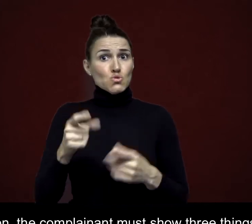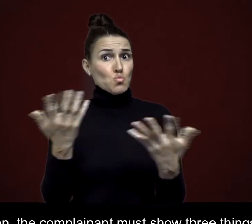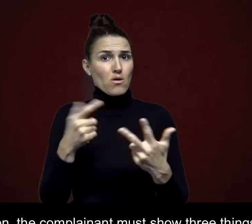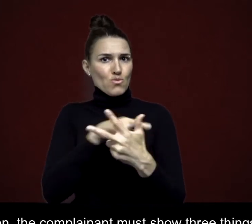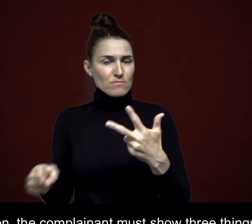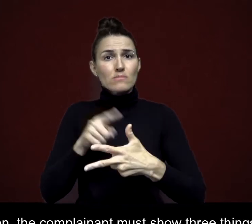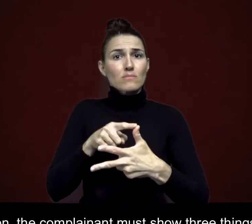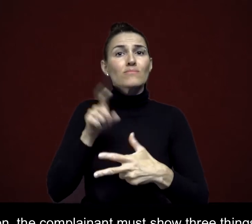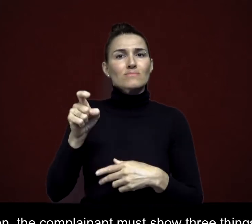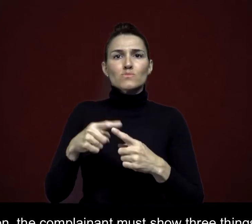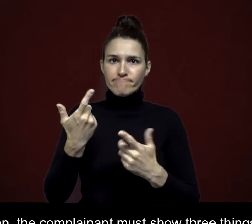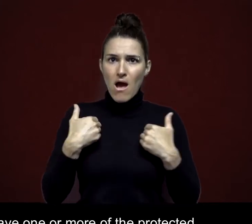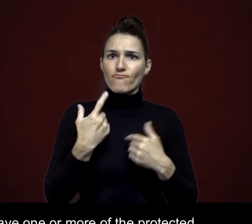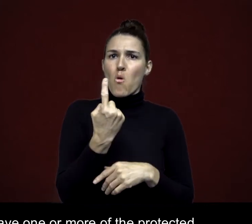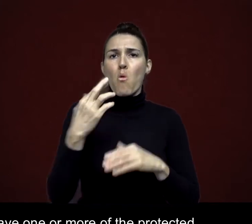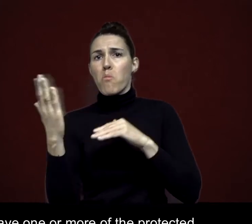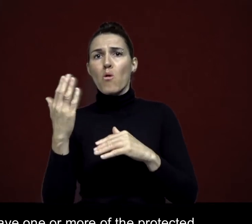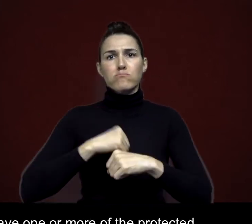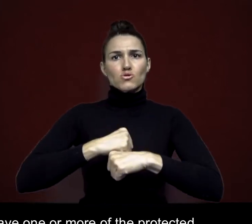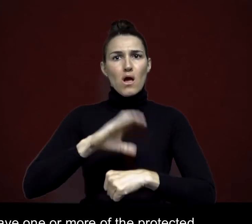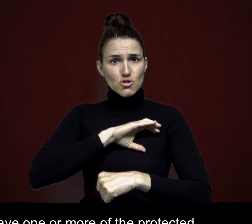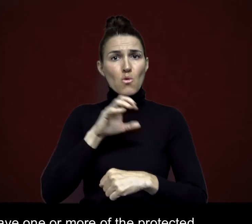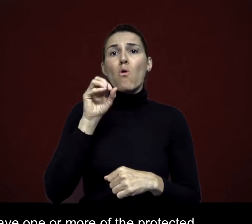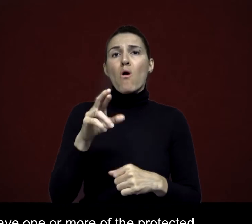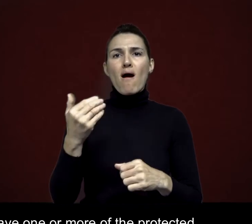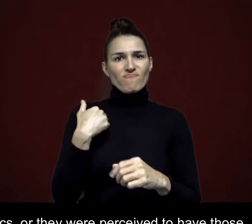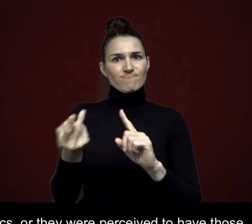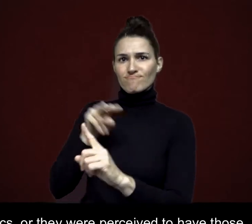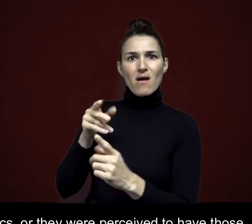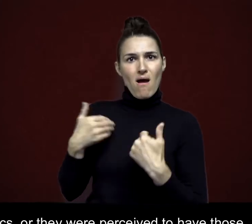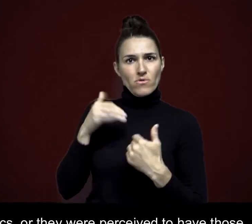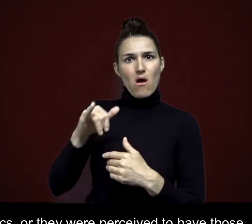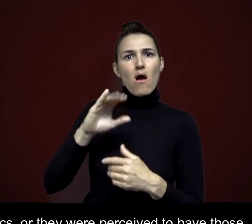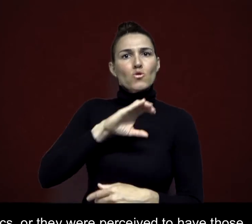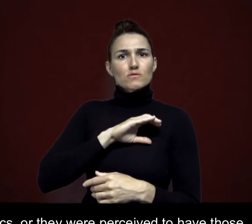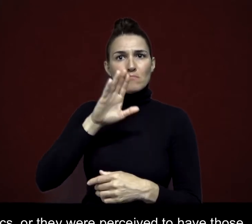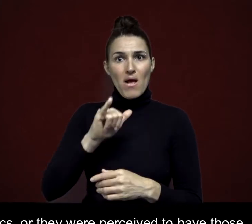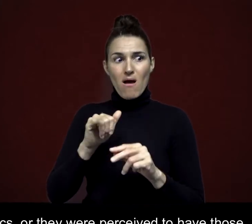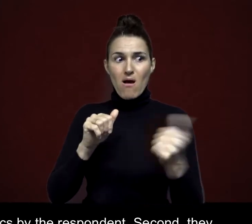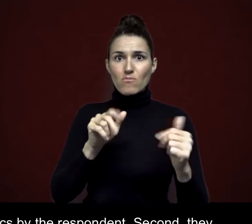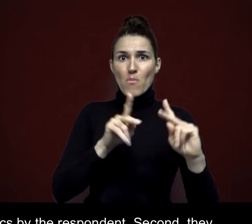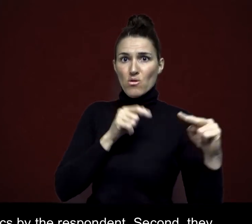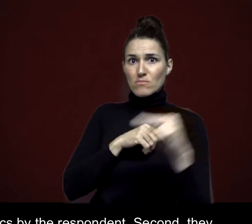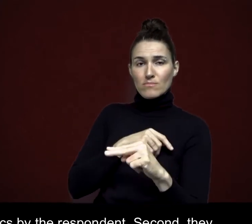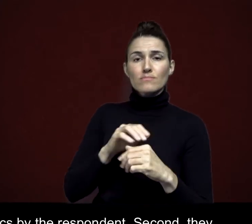show three things. First, they have one or more of the protected characteristics, or they were perceived to have those characteristics by the